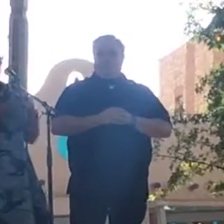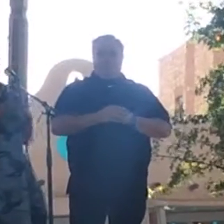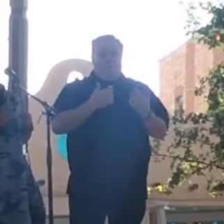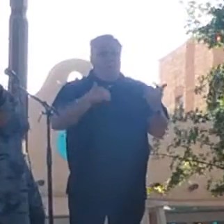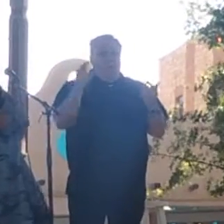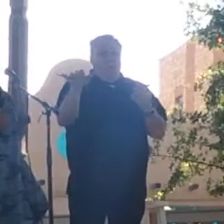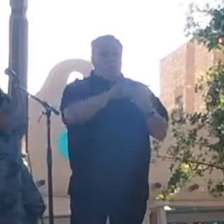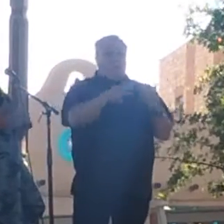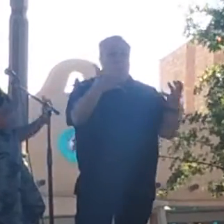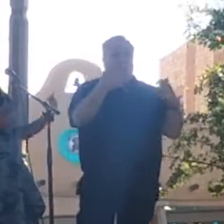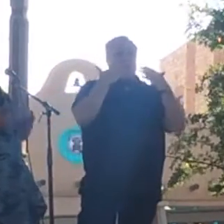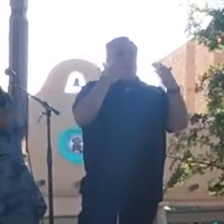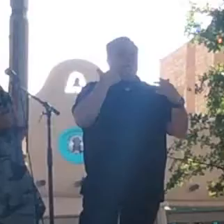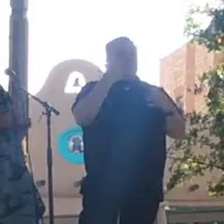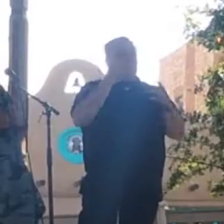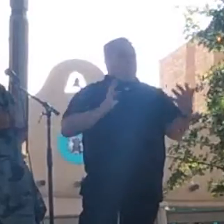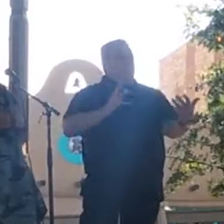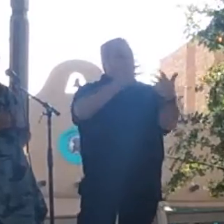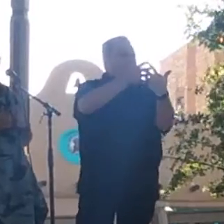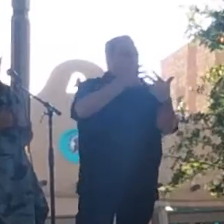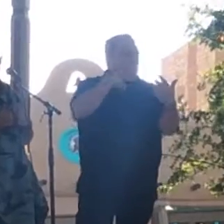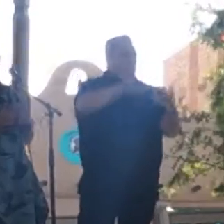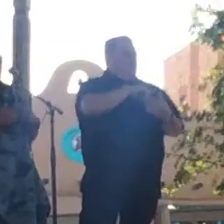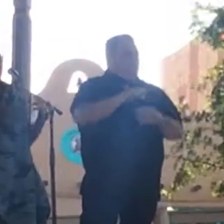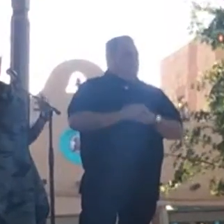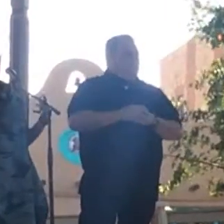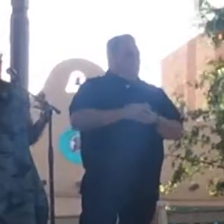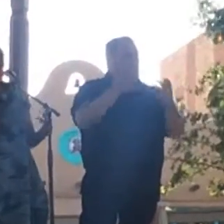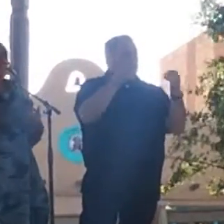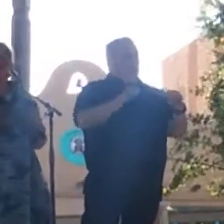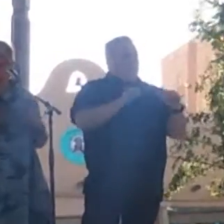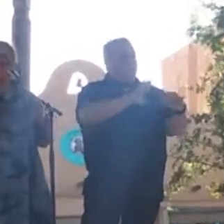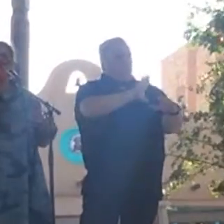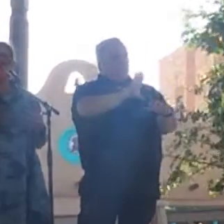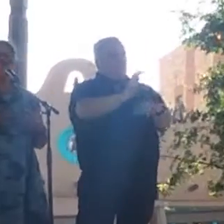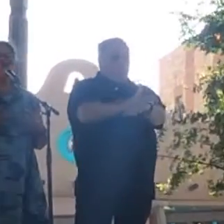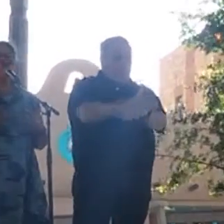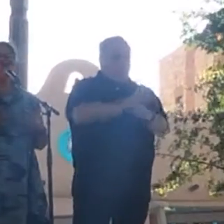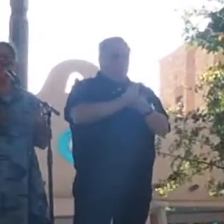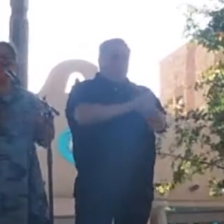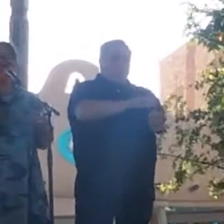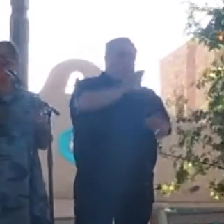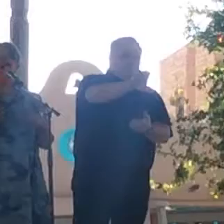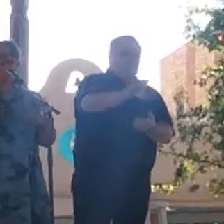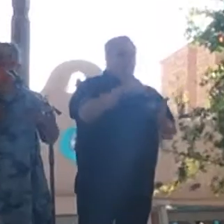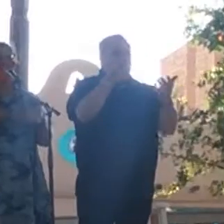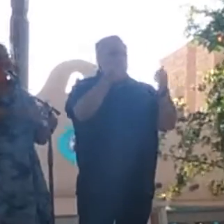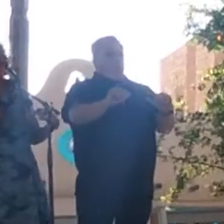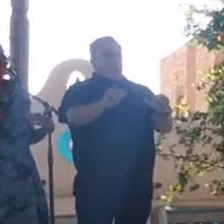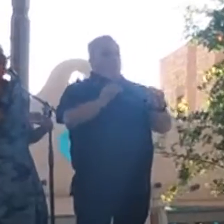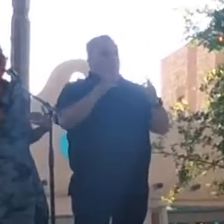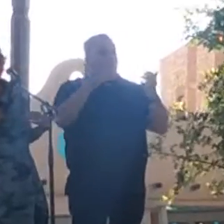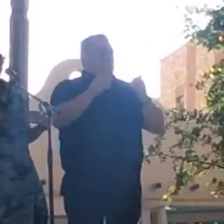And I also want to thank you for partnering with us to try to strengthen our community through the efforts of